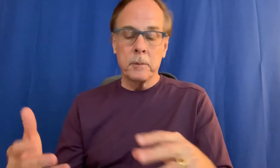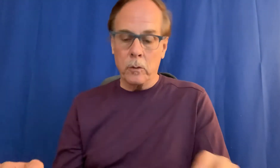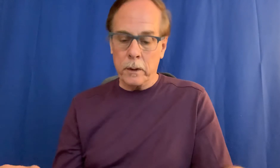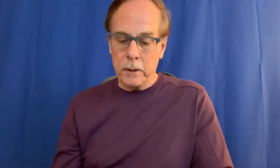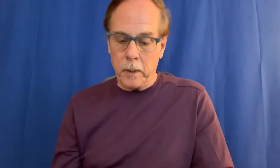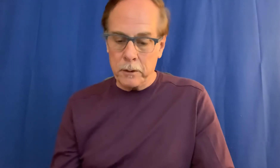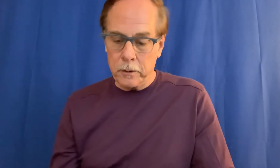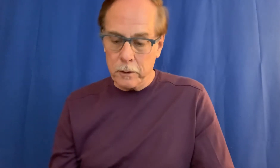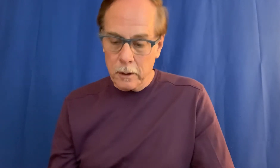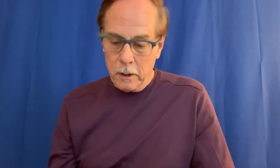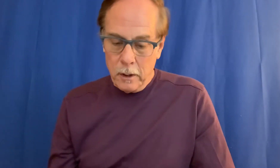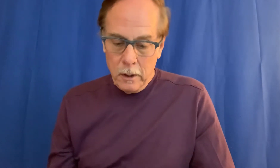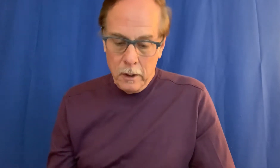subsequent semesters.